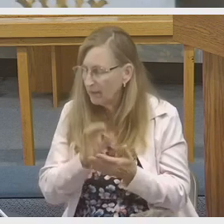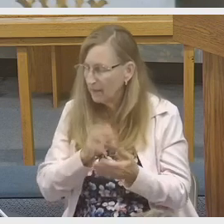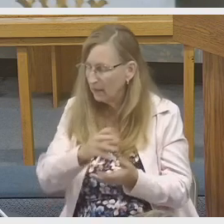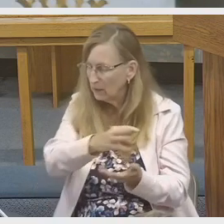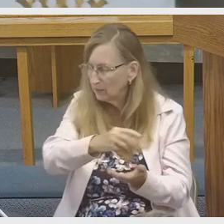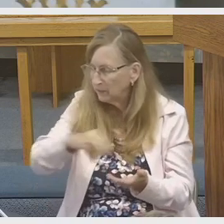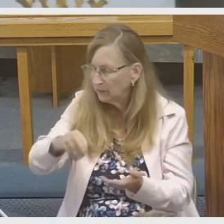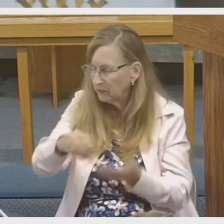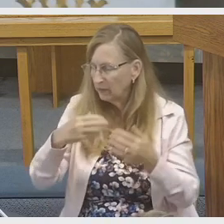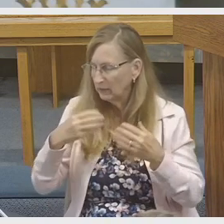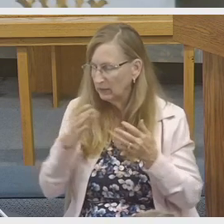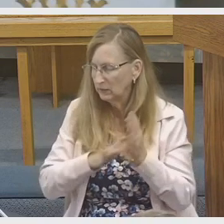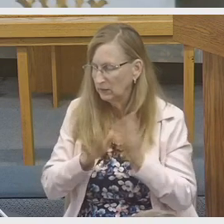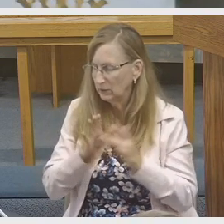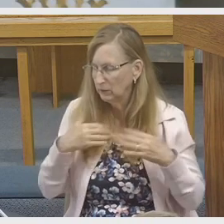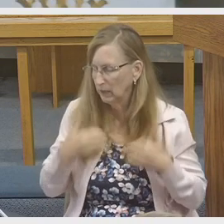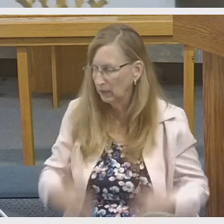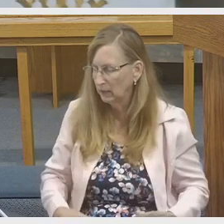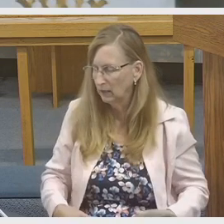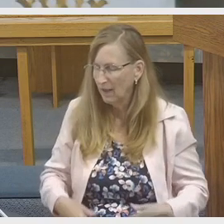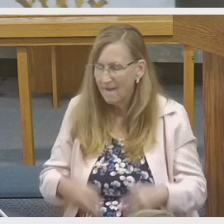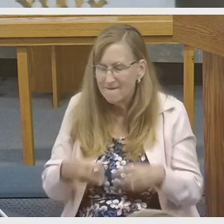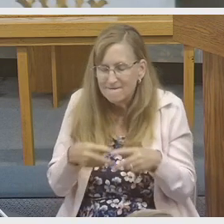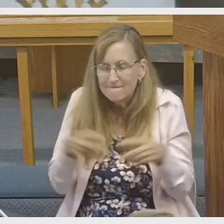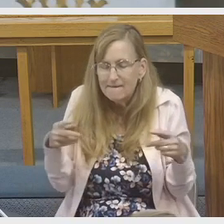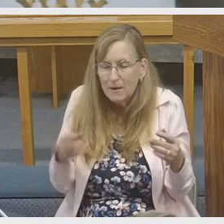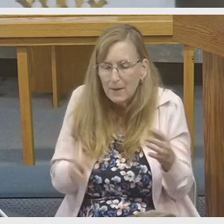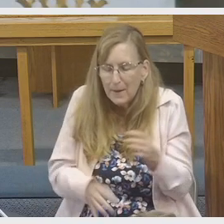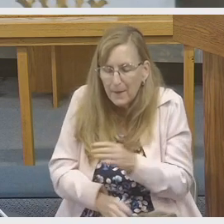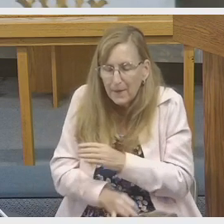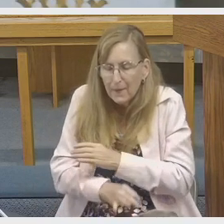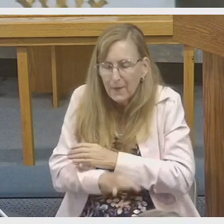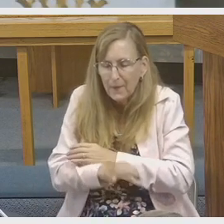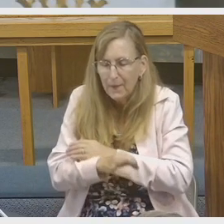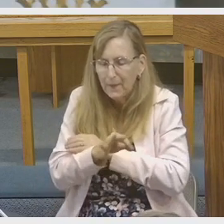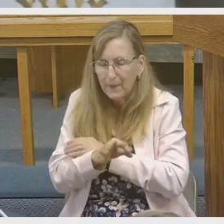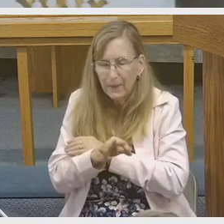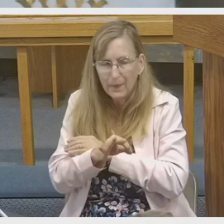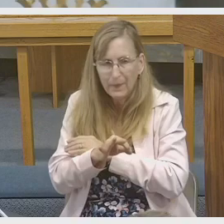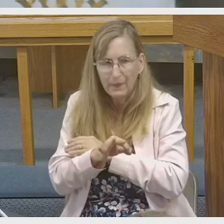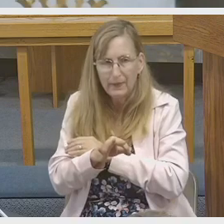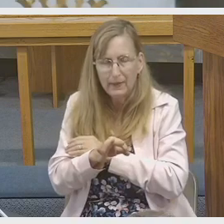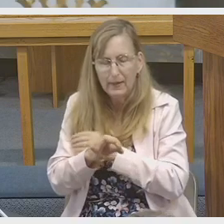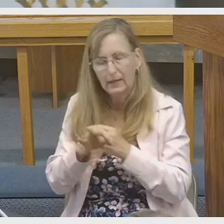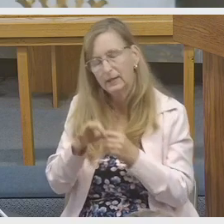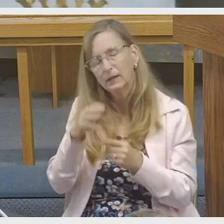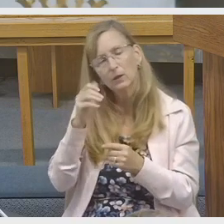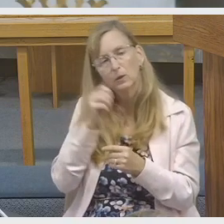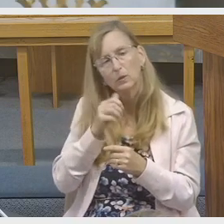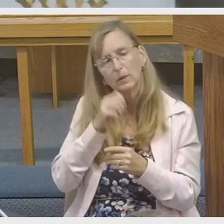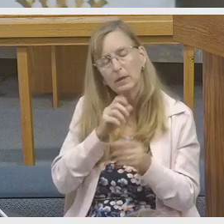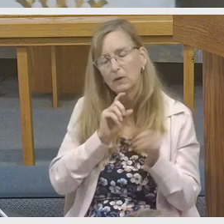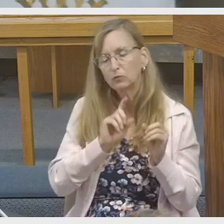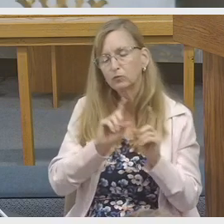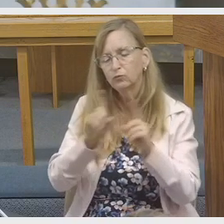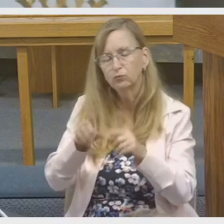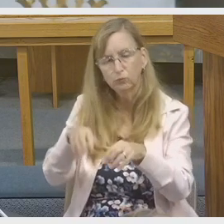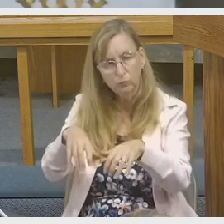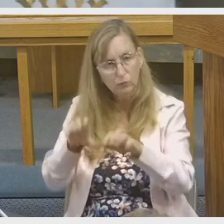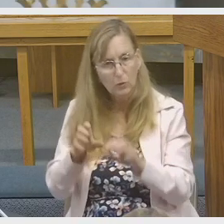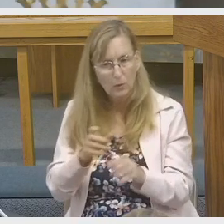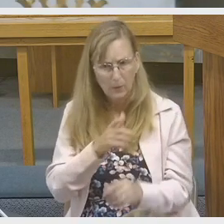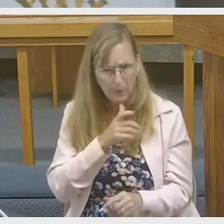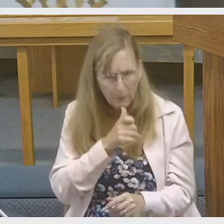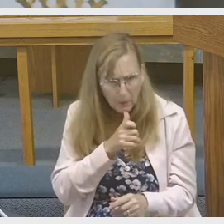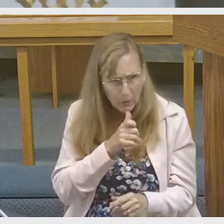Very early on the first day of the week, just after sunrise, they were on their way to the tomb. And they ask each other, who will roll